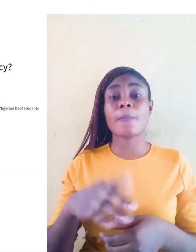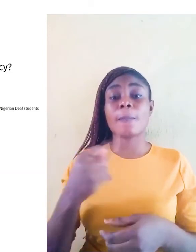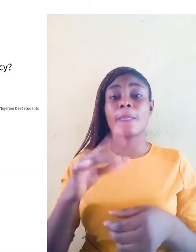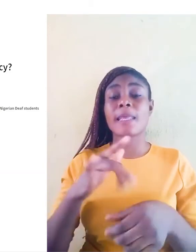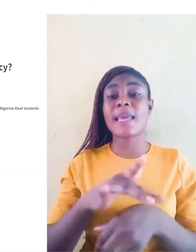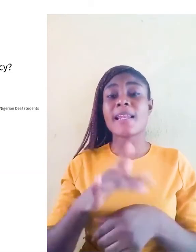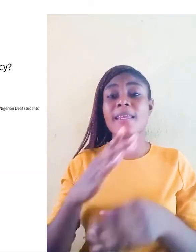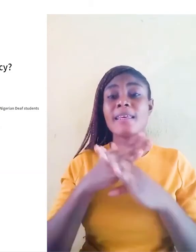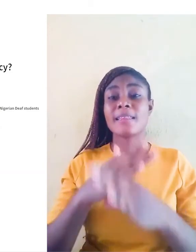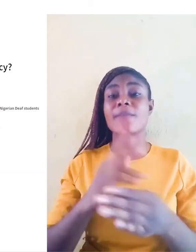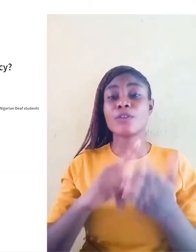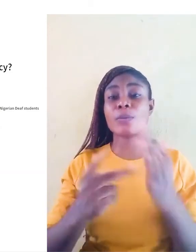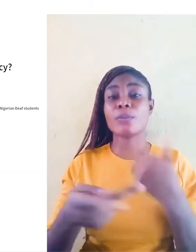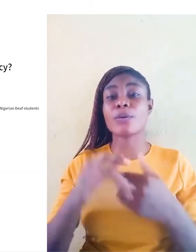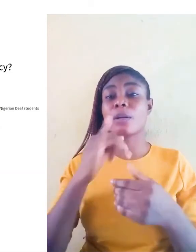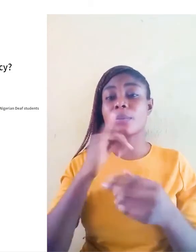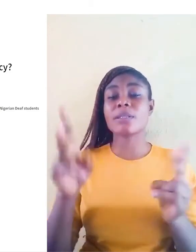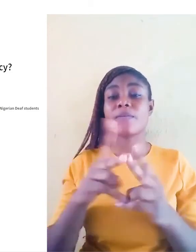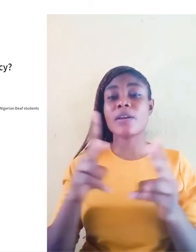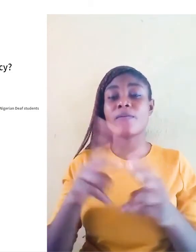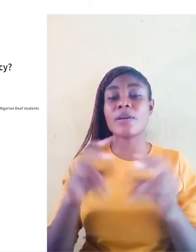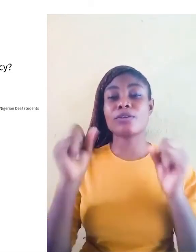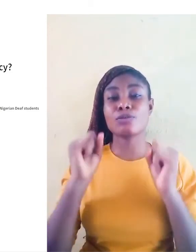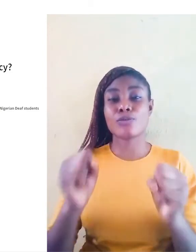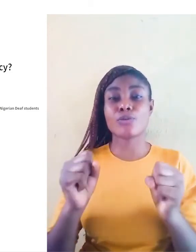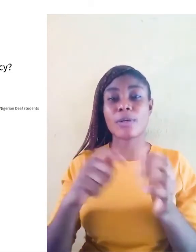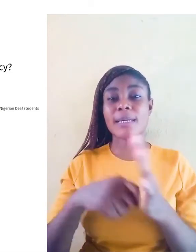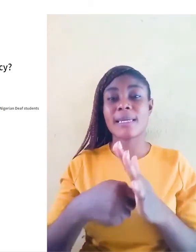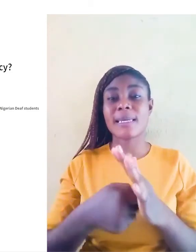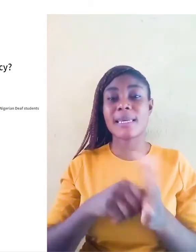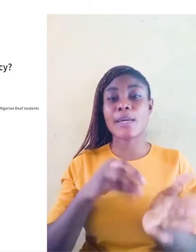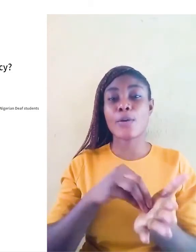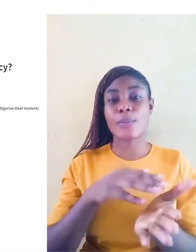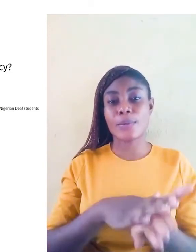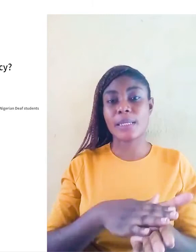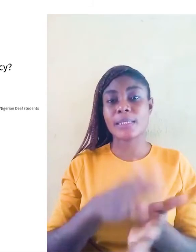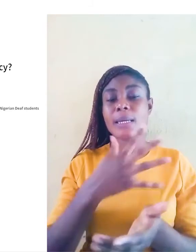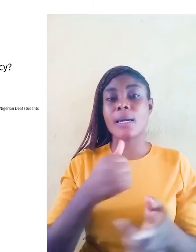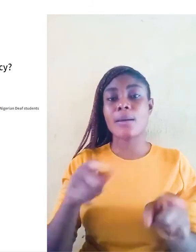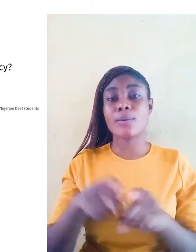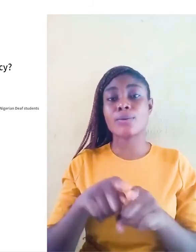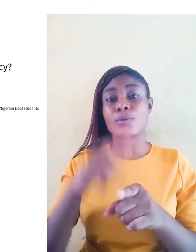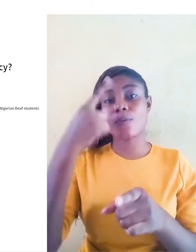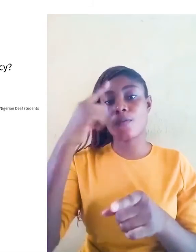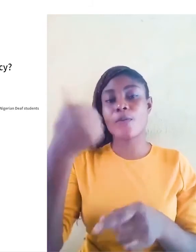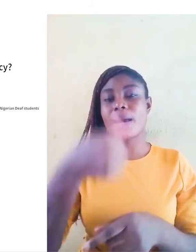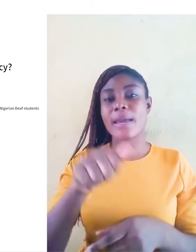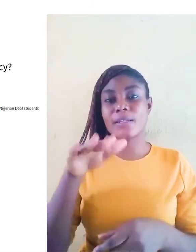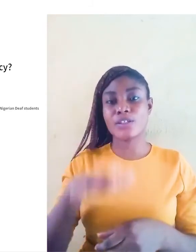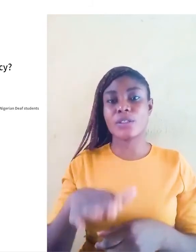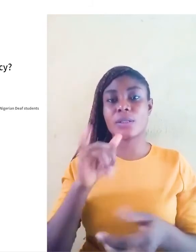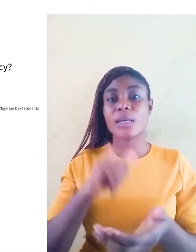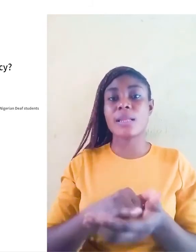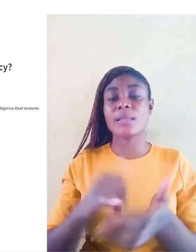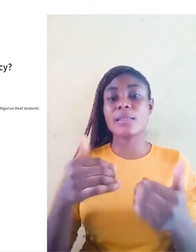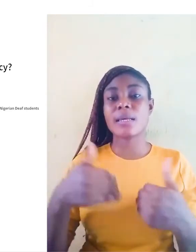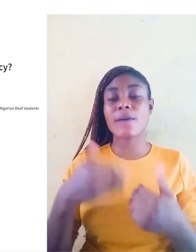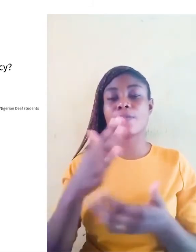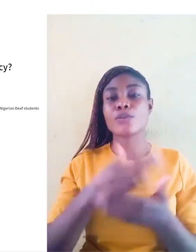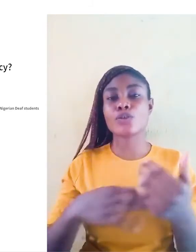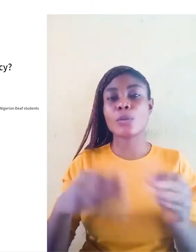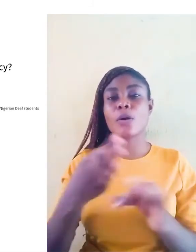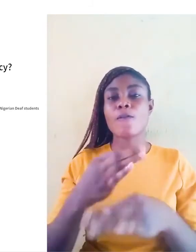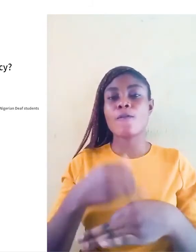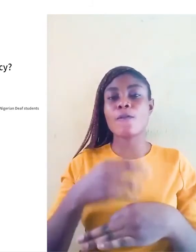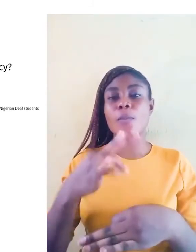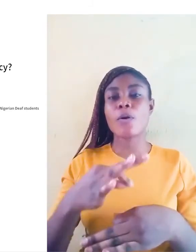early intervention program is a very strong key component. And also for any child that has some form